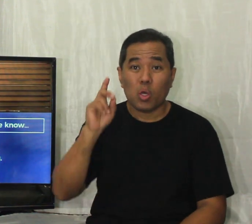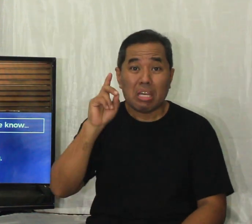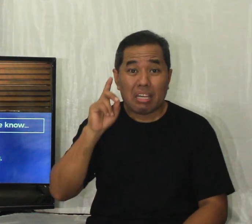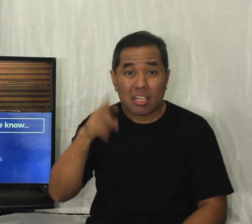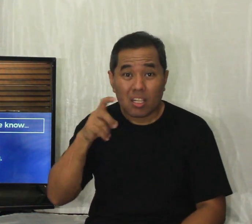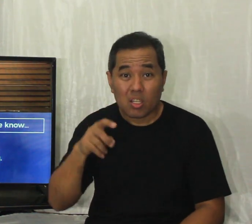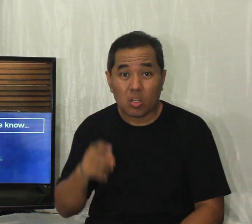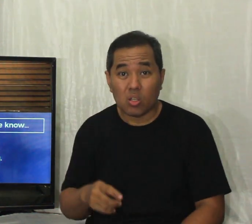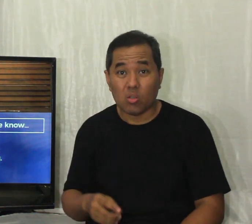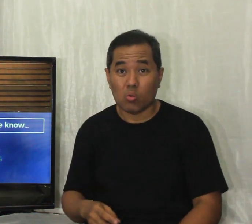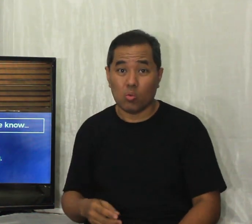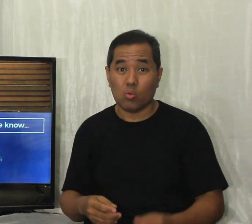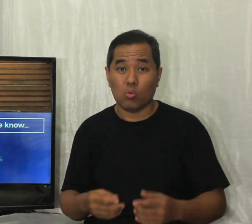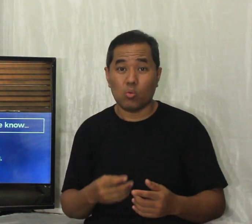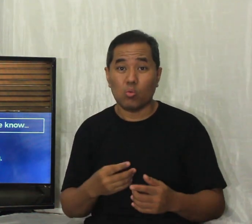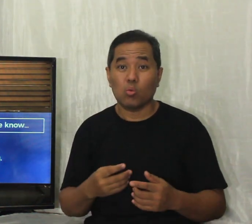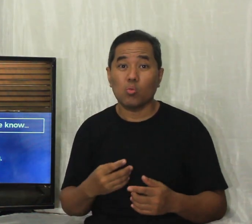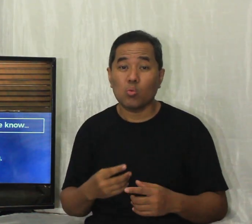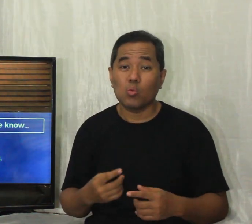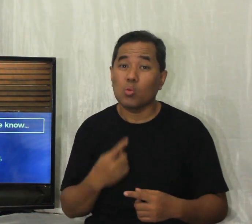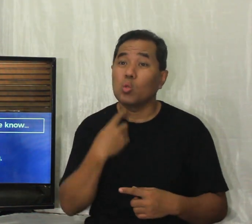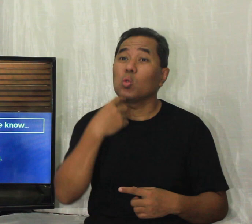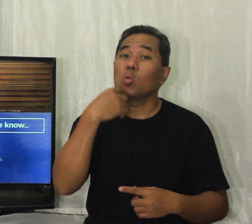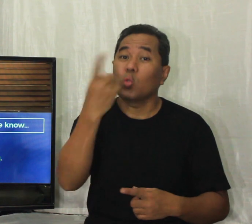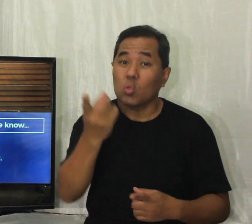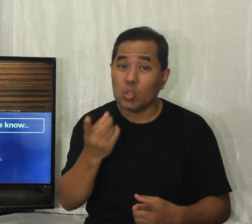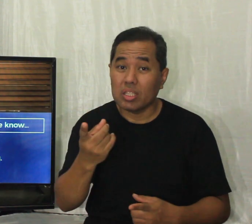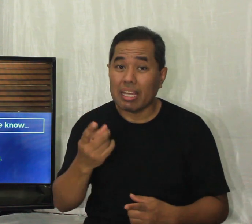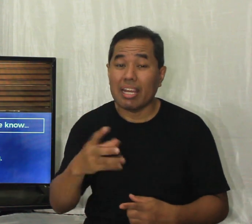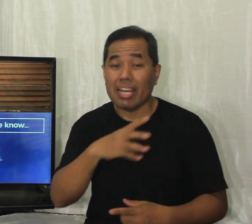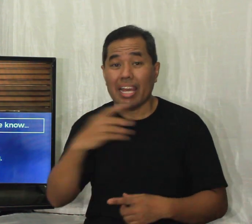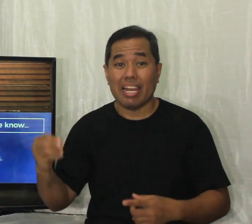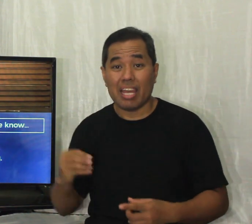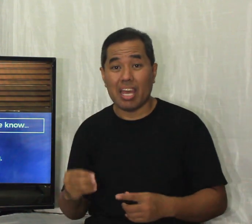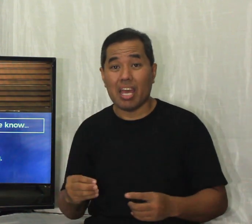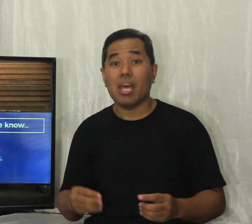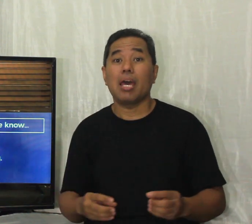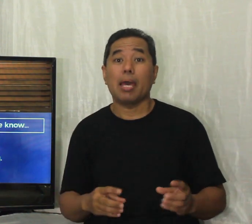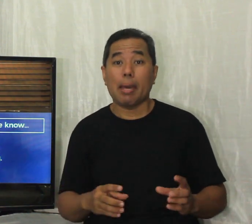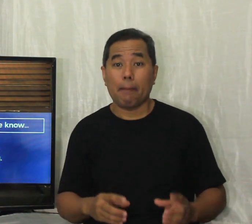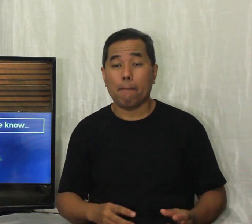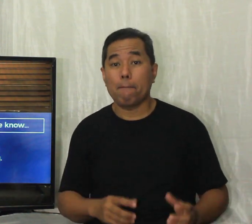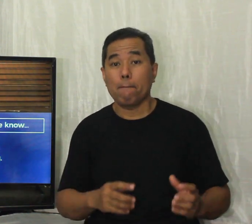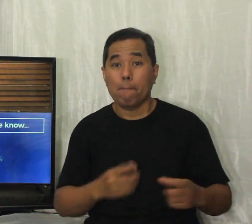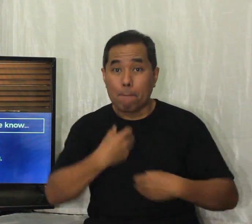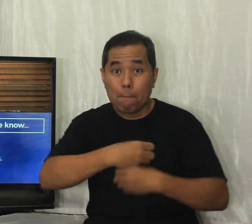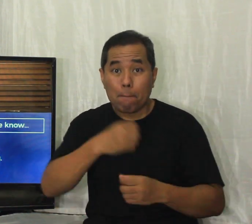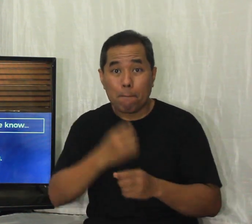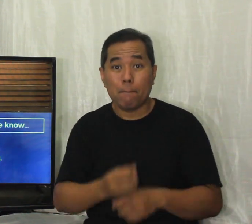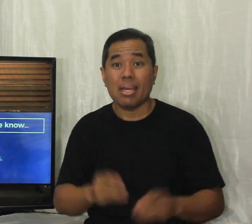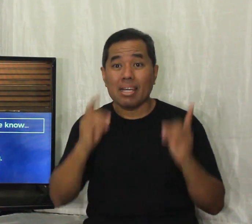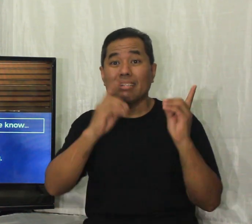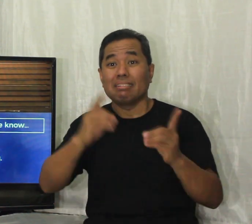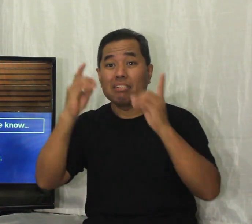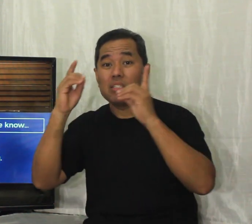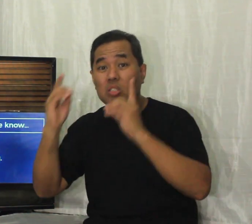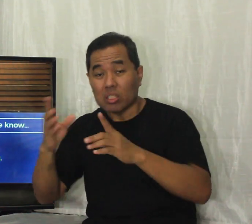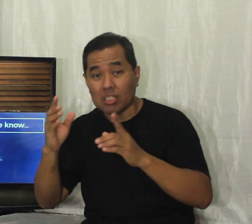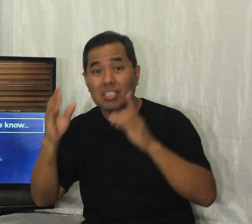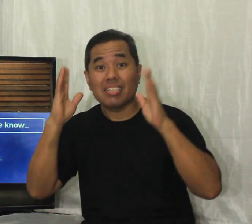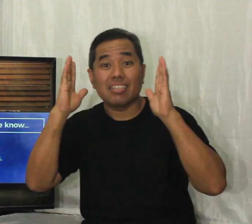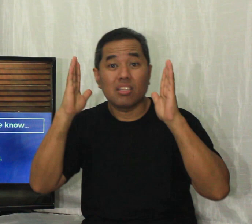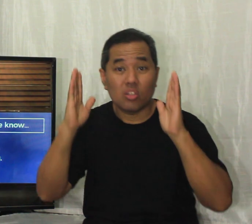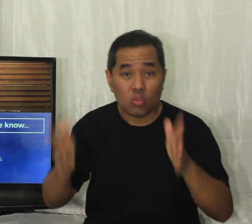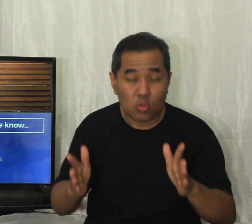Jesus Christ. So we're not just supposed to sit down. We're supposed to go and make disciples of all nations. We're supposed to